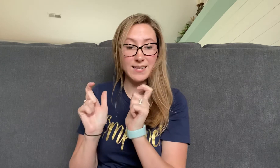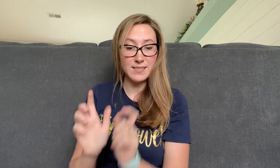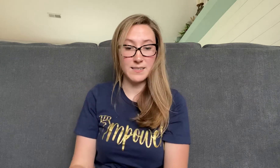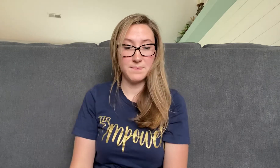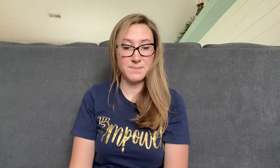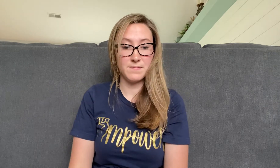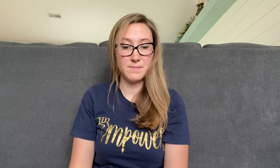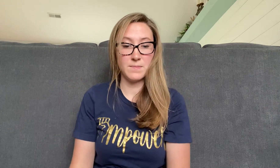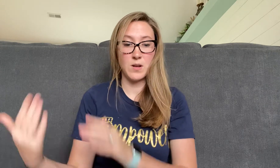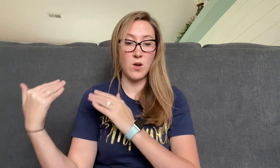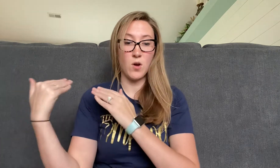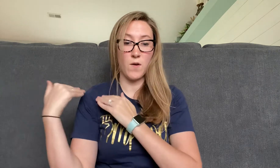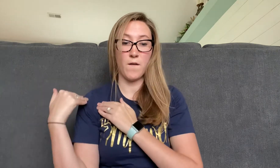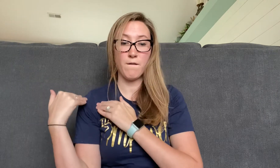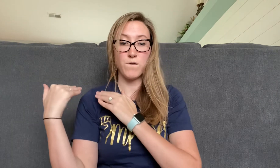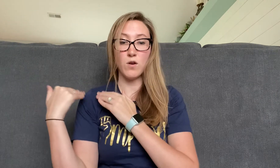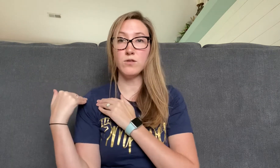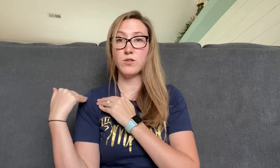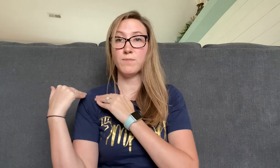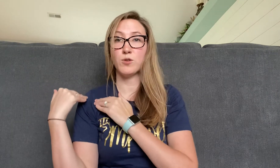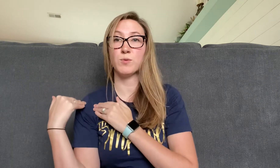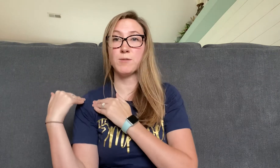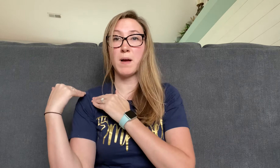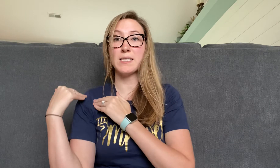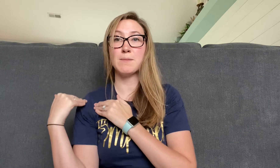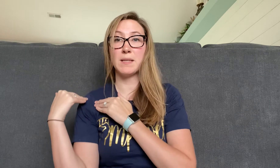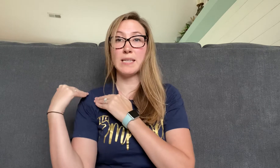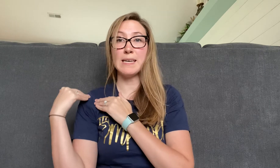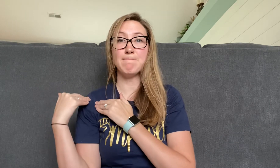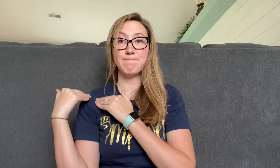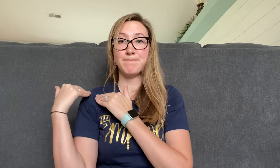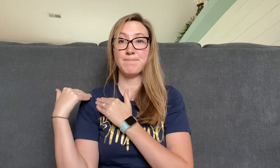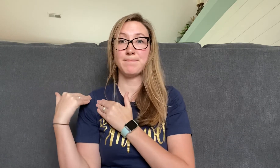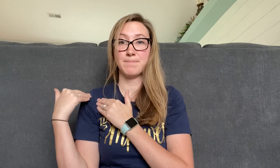fast, fault or responsibility,